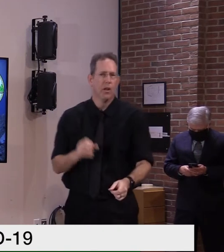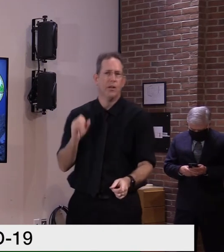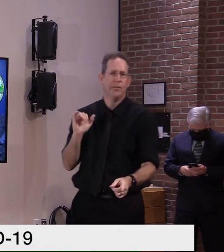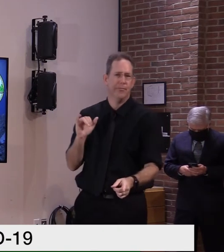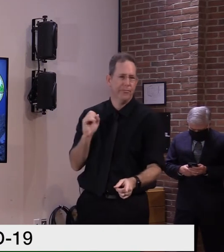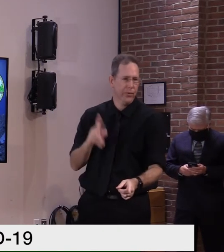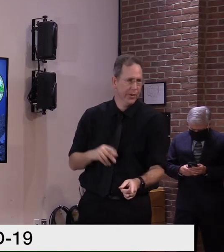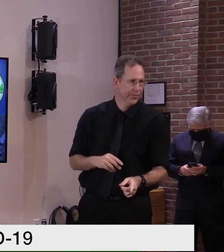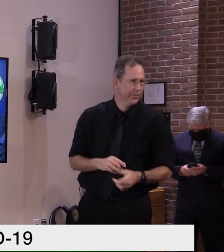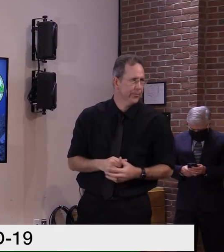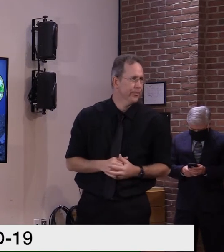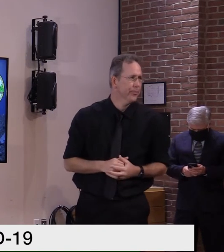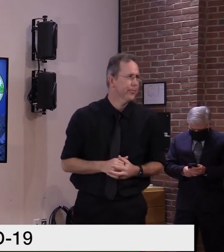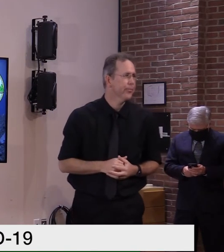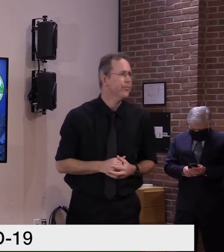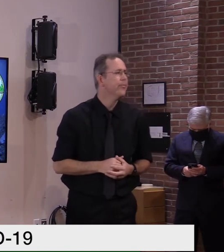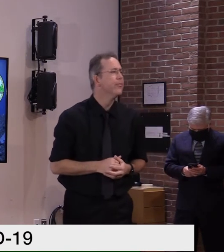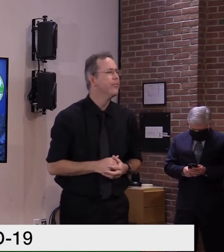Stewart, NBC5.